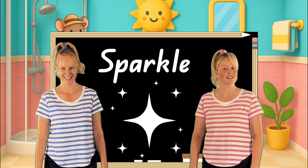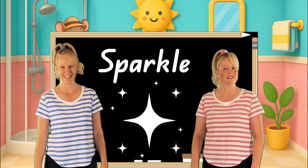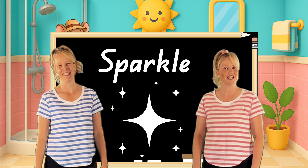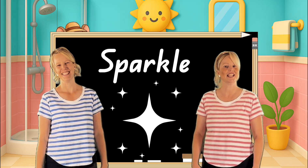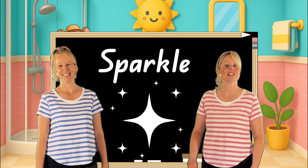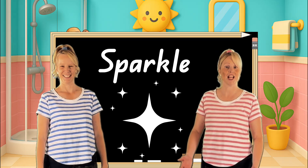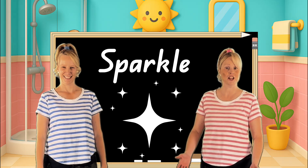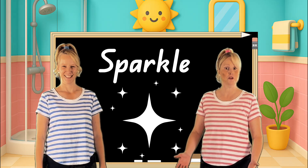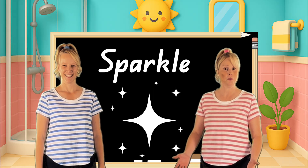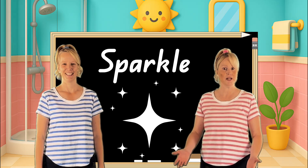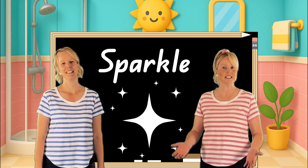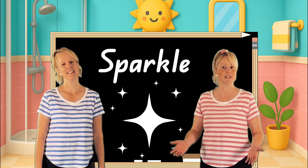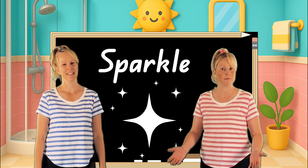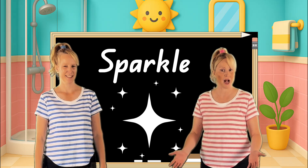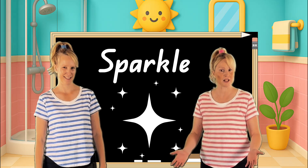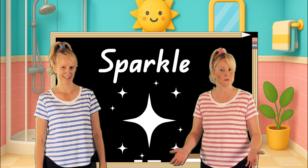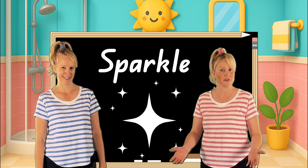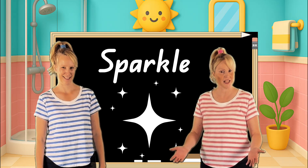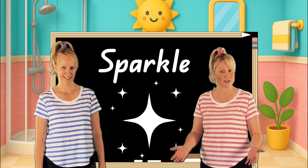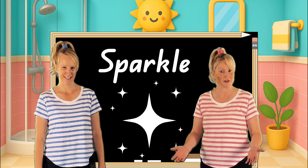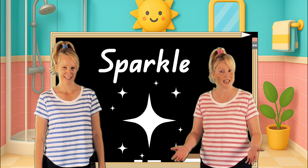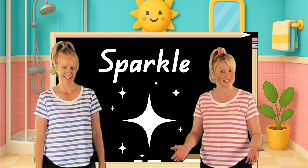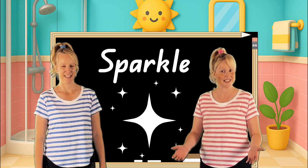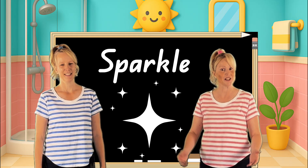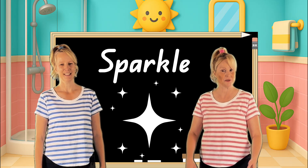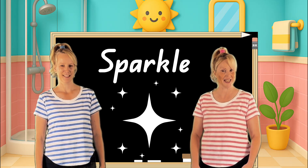sparkle. Say the word sparkle with us, friends. Ready?